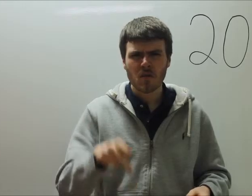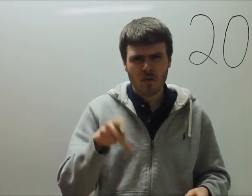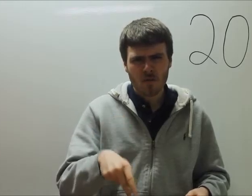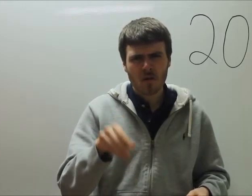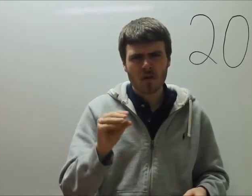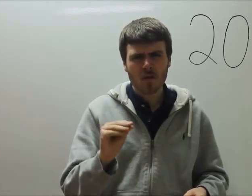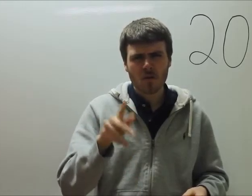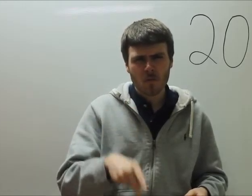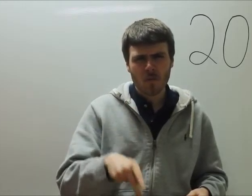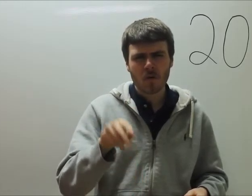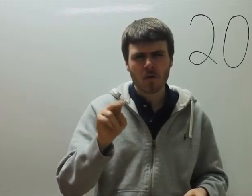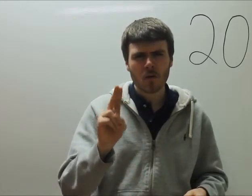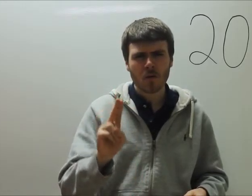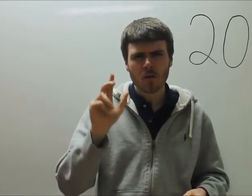is larger than the value of